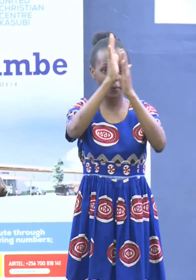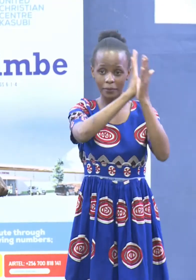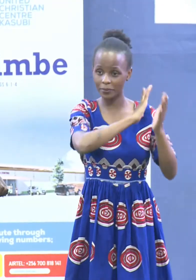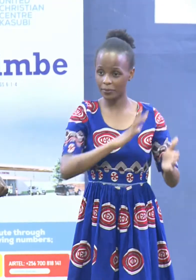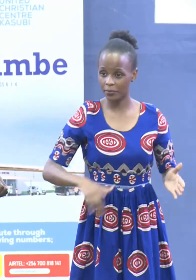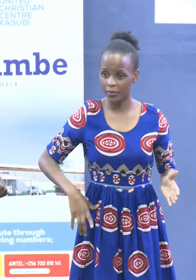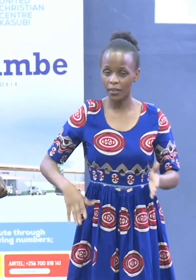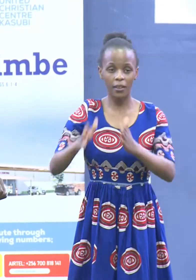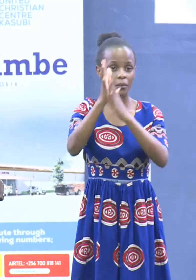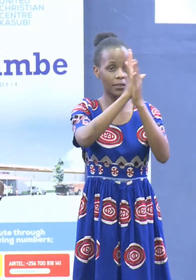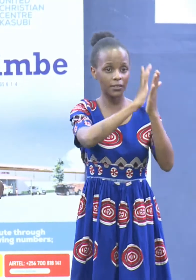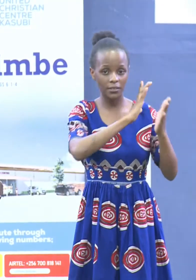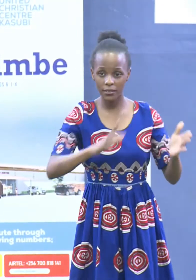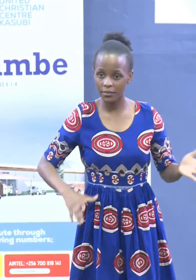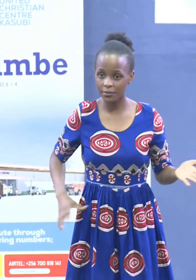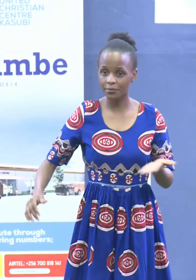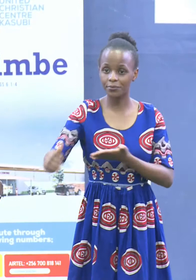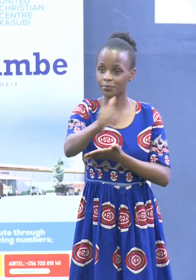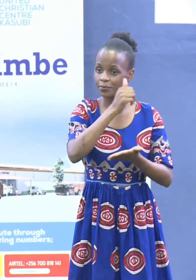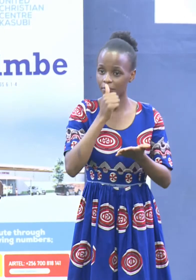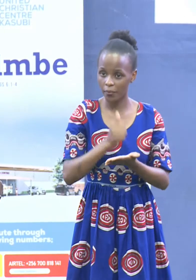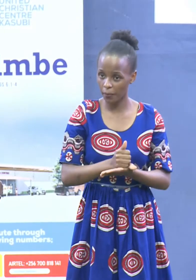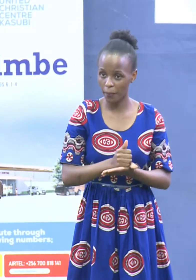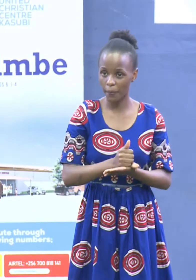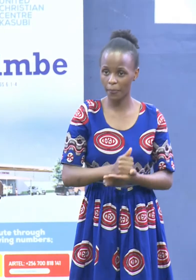the Lord. Mukama yebazibwe. Praise the Lord.